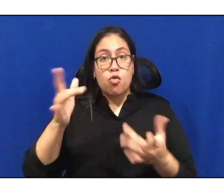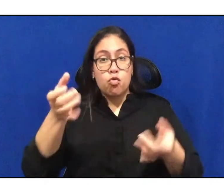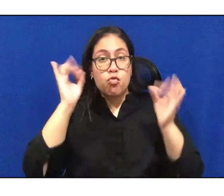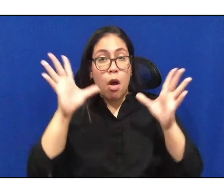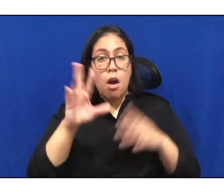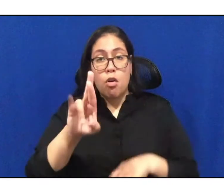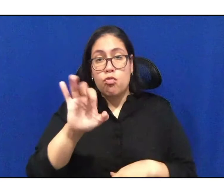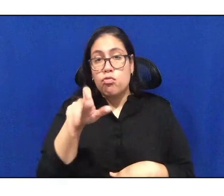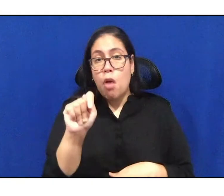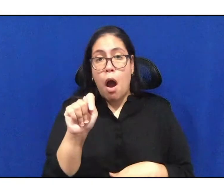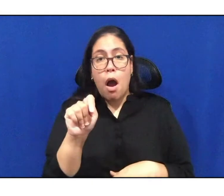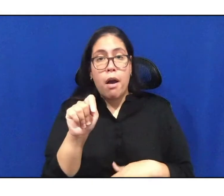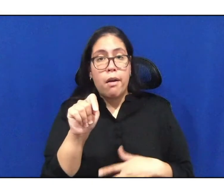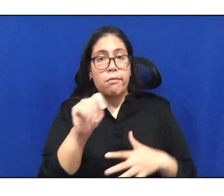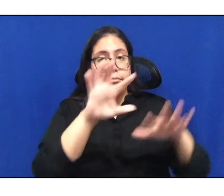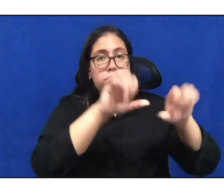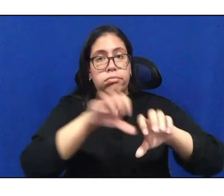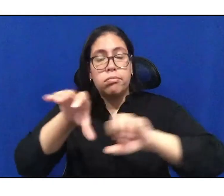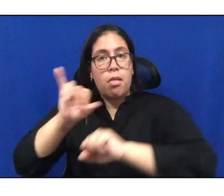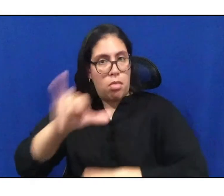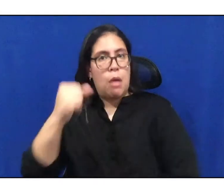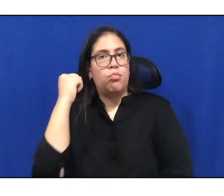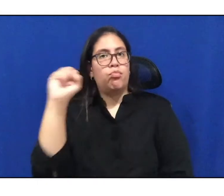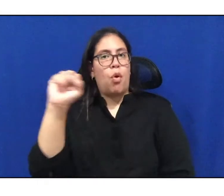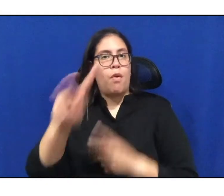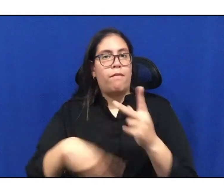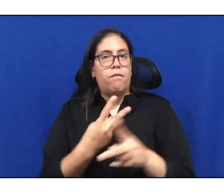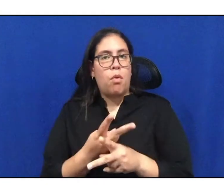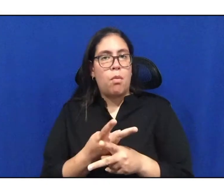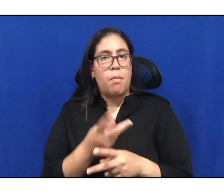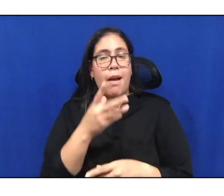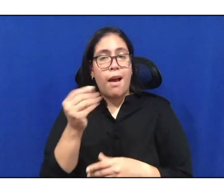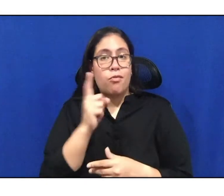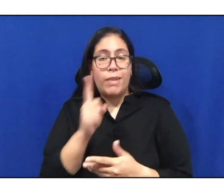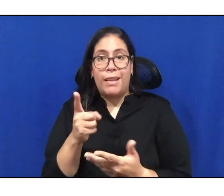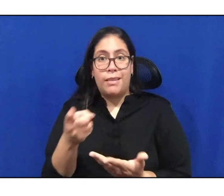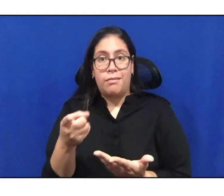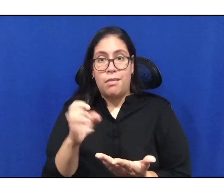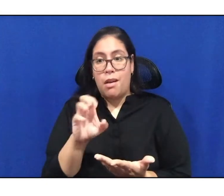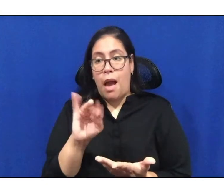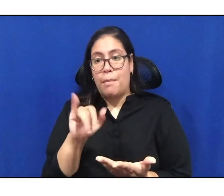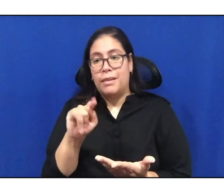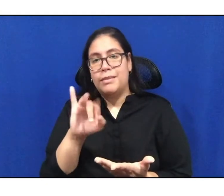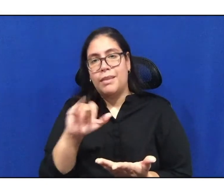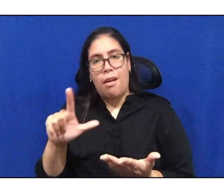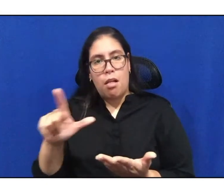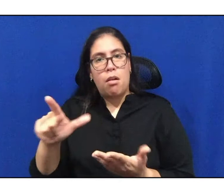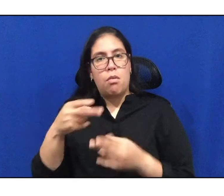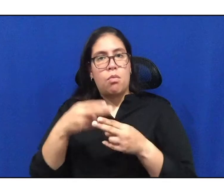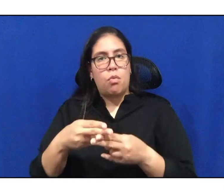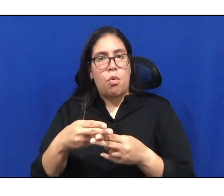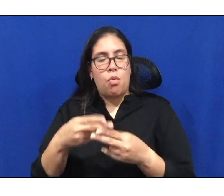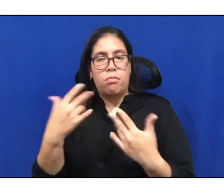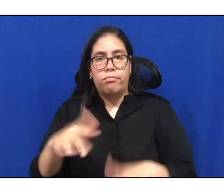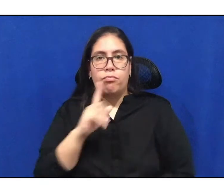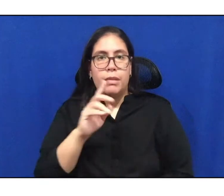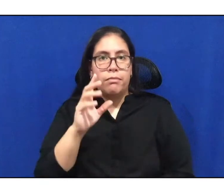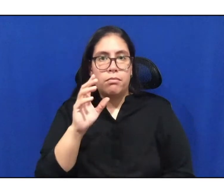as you approach the 20th century, and you read so beautifully that Emmett Till poem, just incredible, that